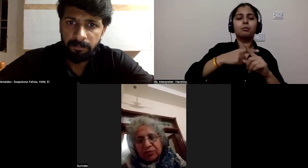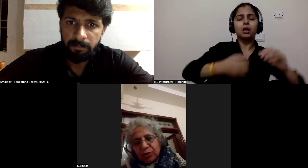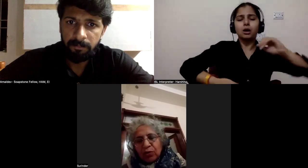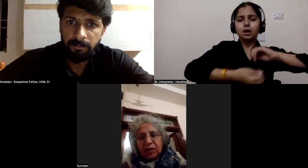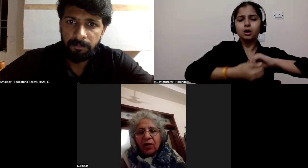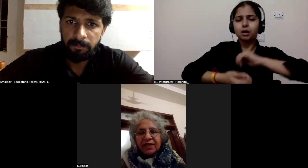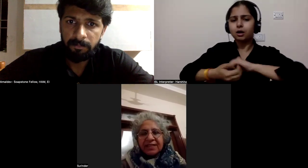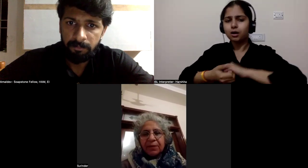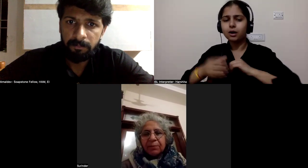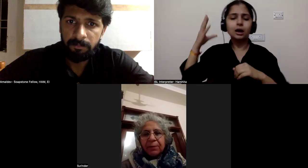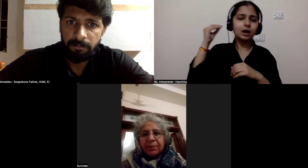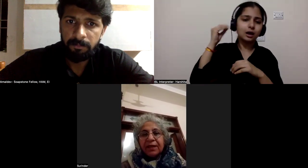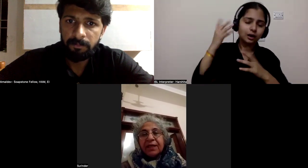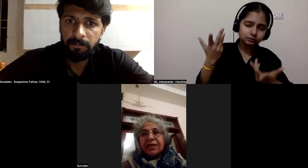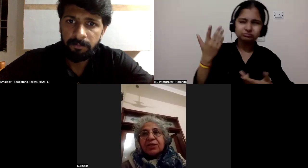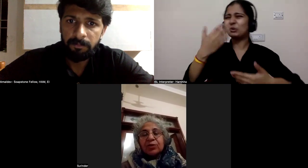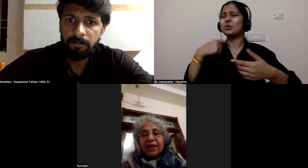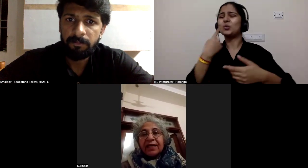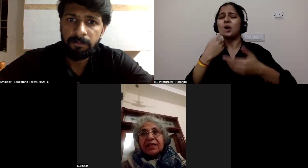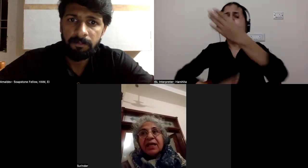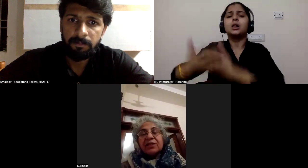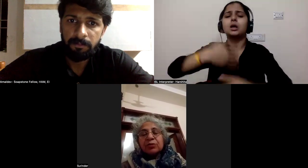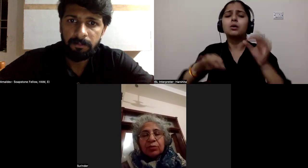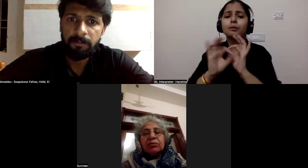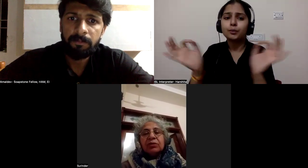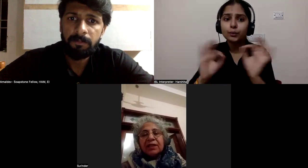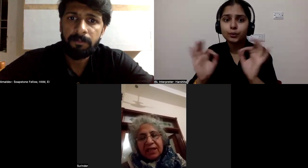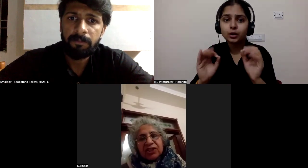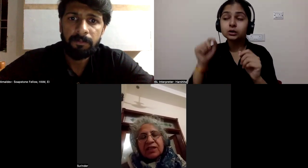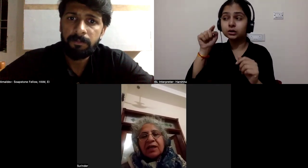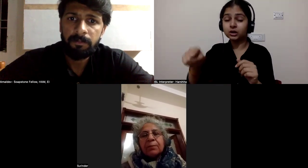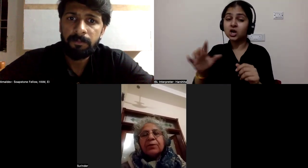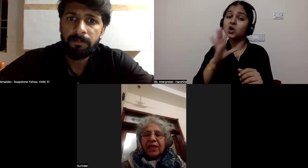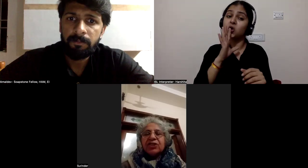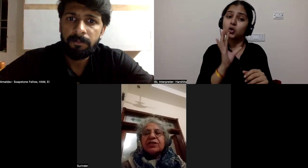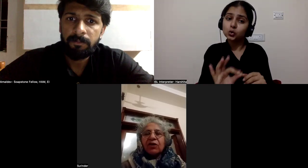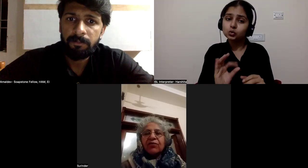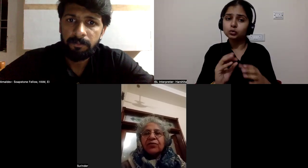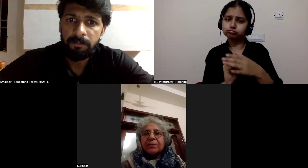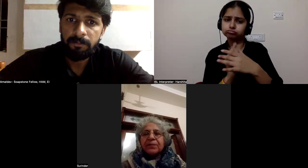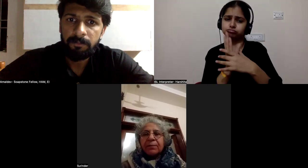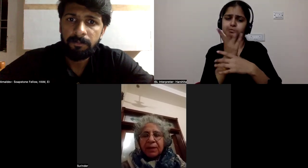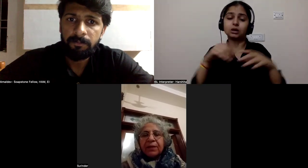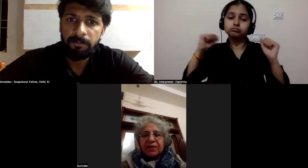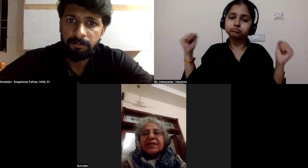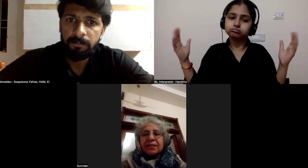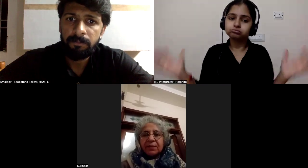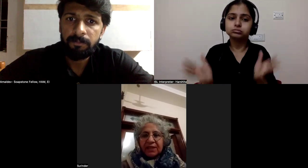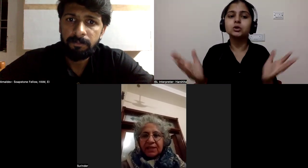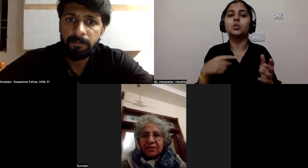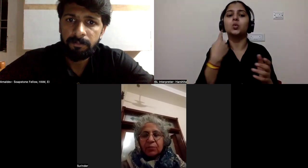or so-called non-disabled people, so that they too nurture the potentials of people